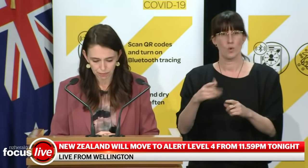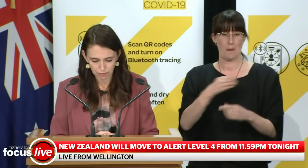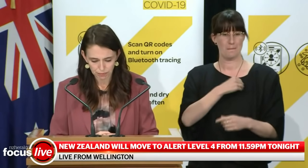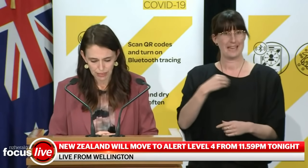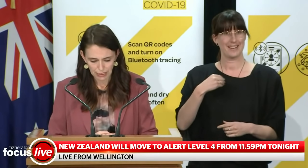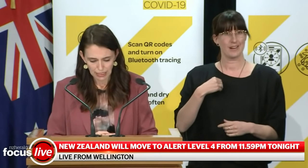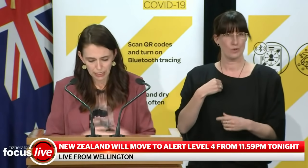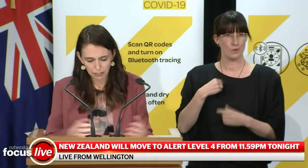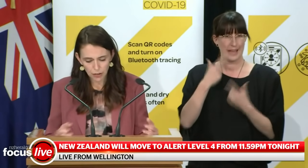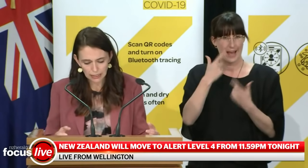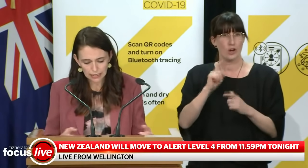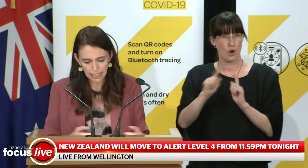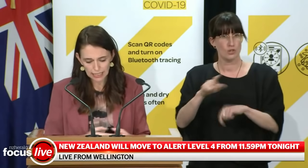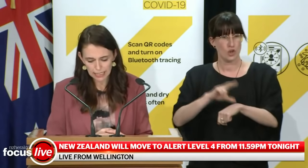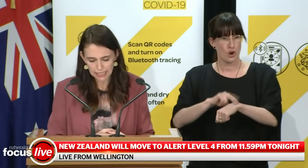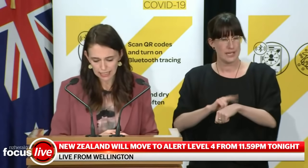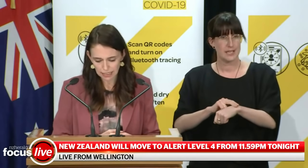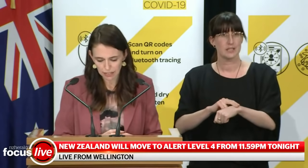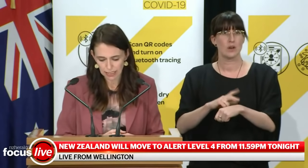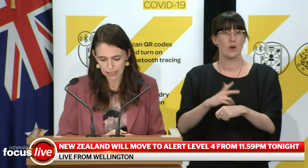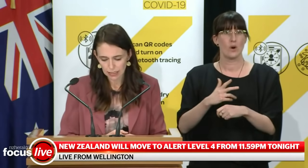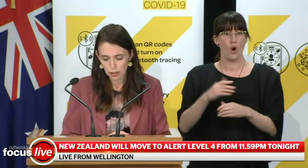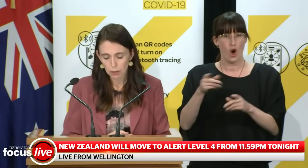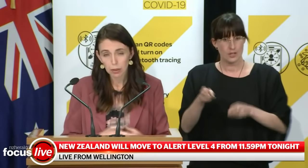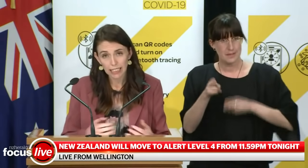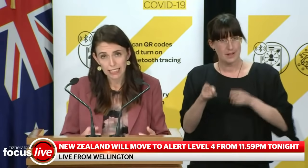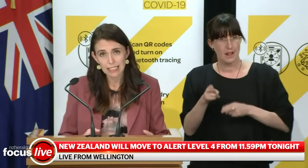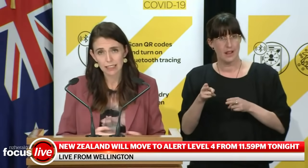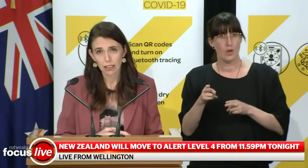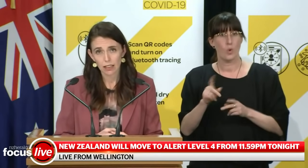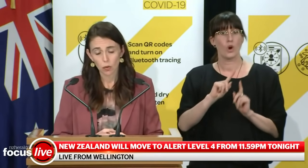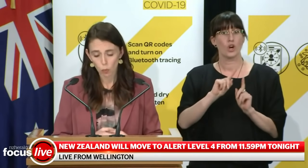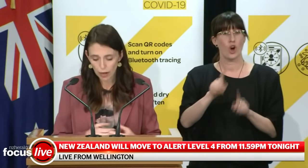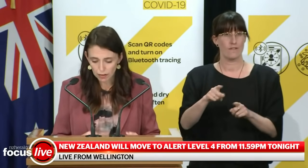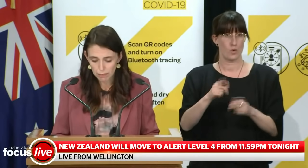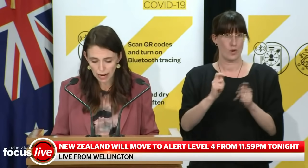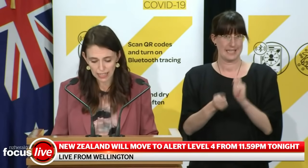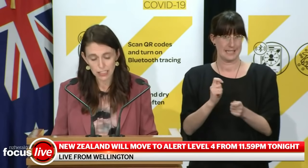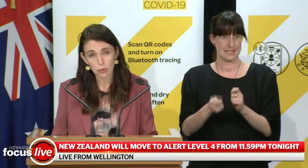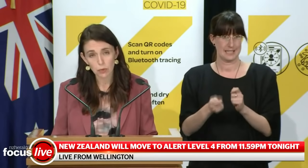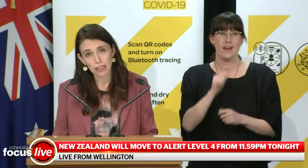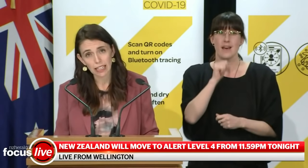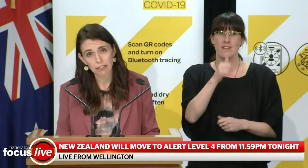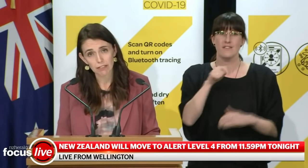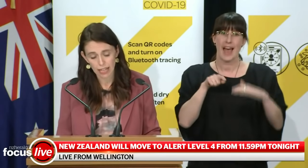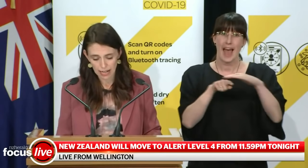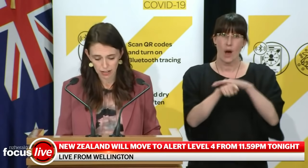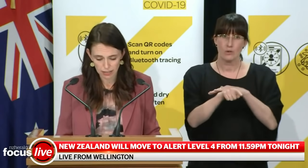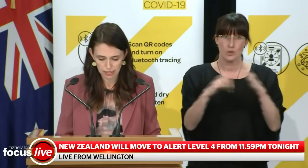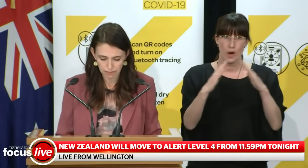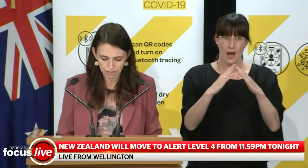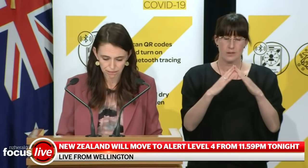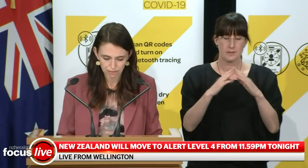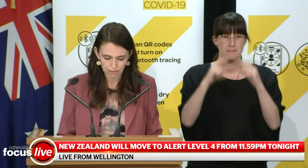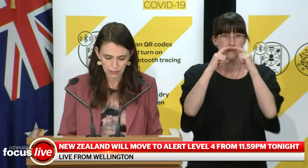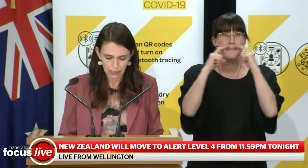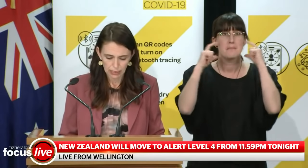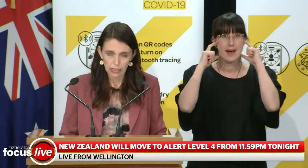test. And if you undertake these activities, please wear a mask when you leave the